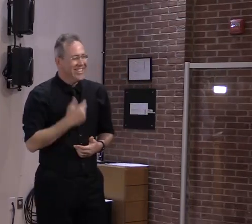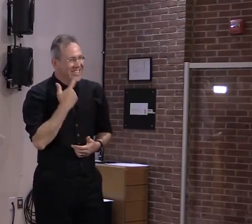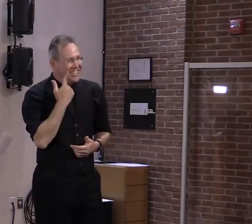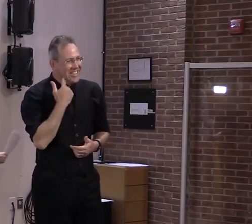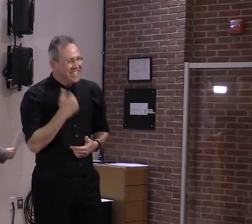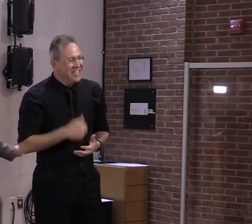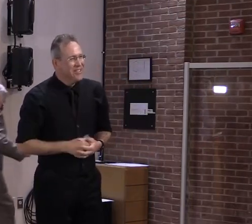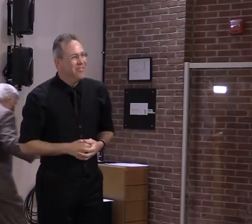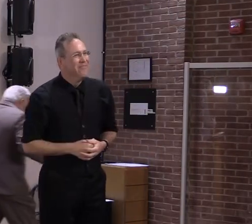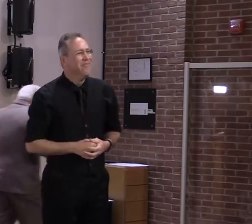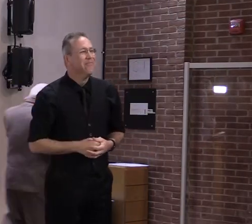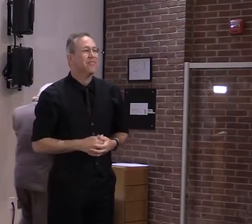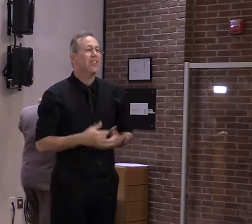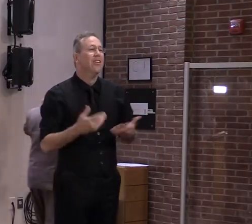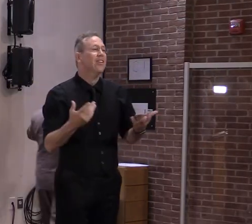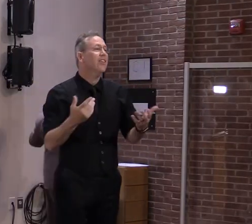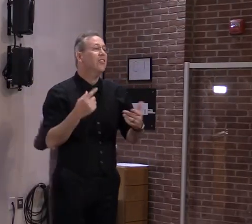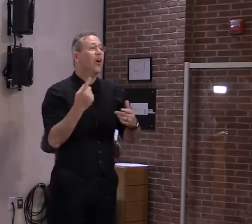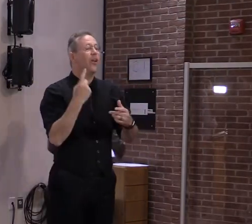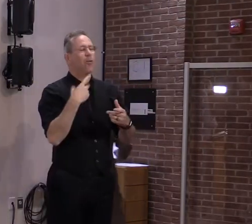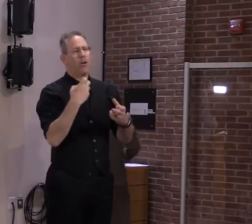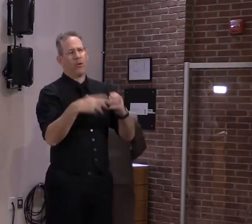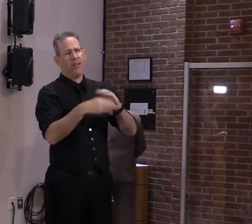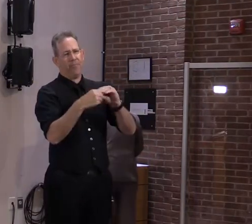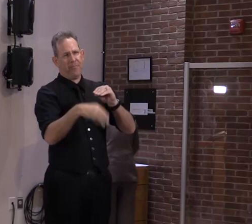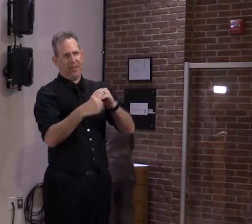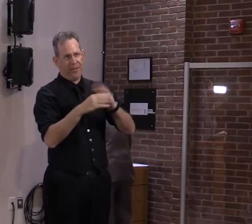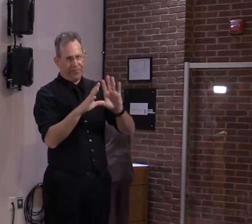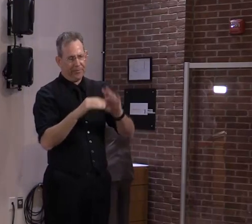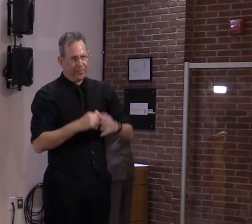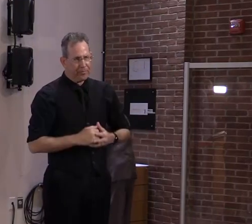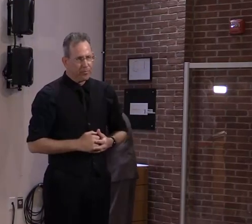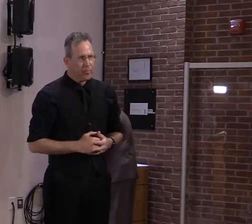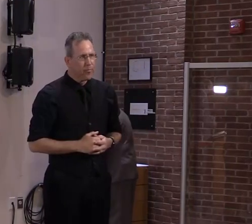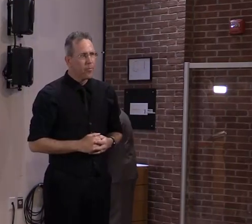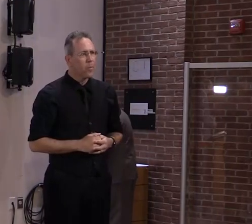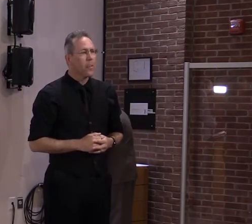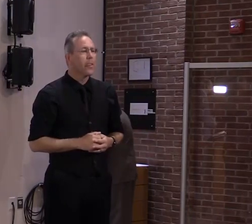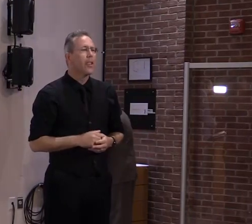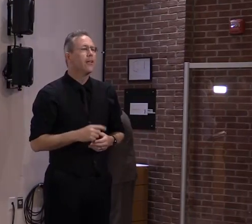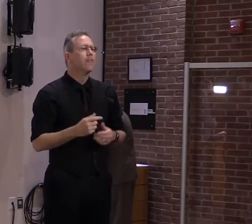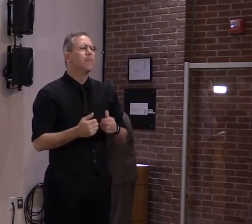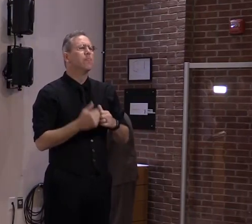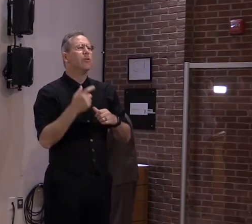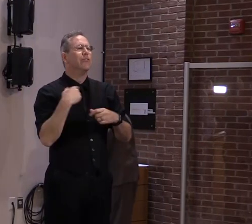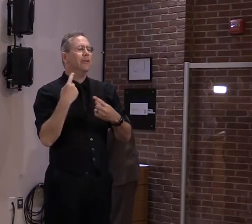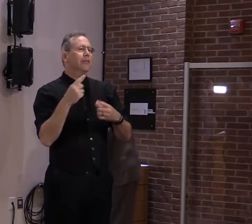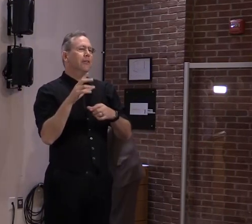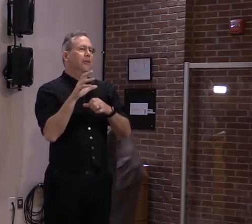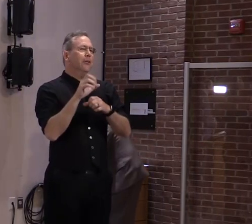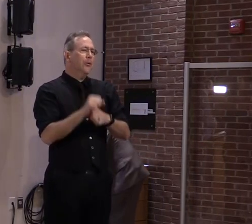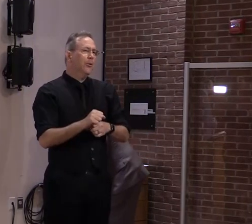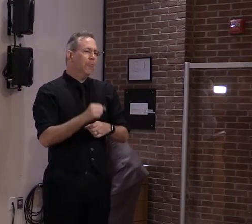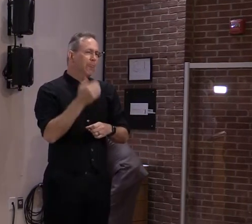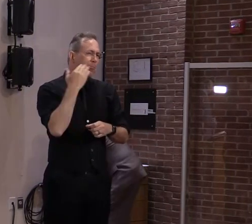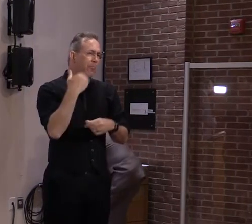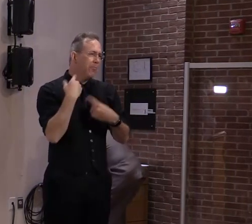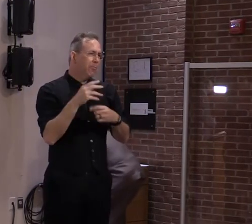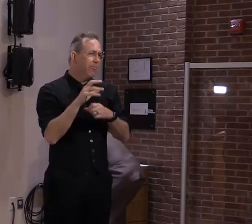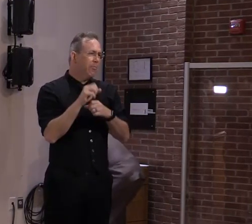The only thing I would add to that is, you know, most traditionally in all the metrics we follow in healthcare,